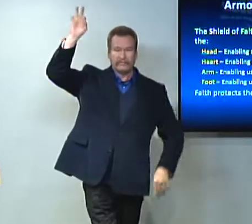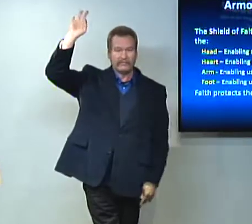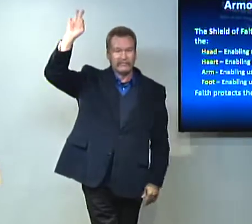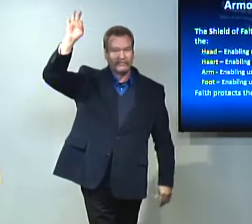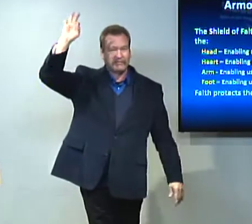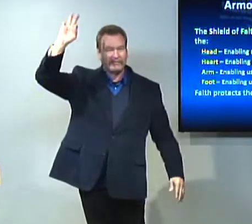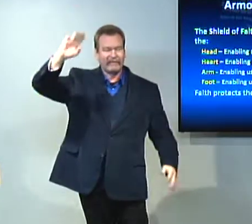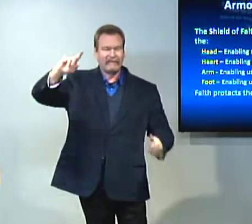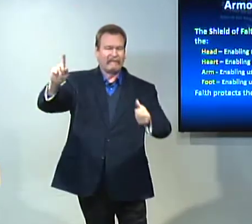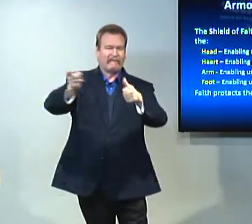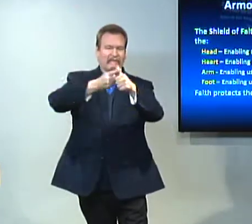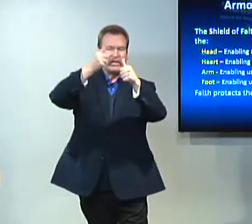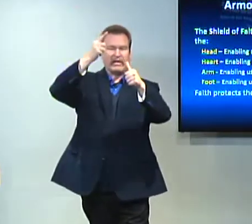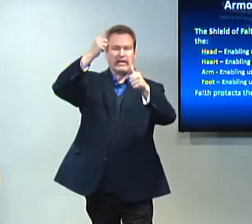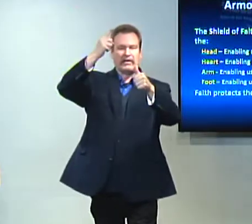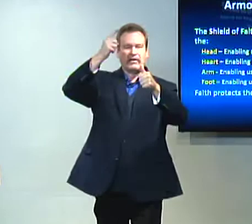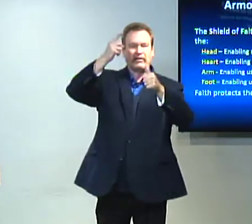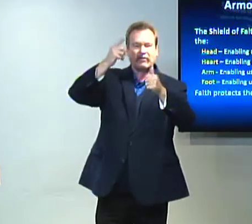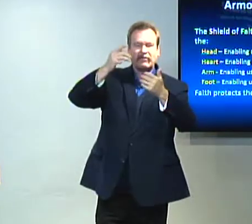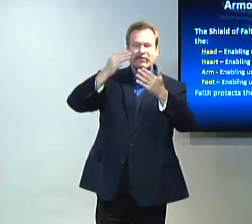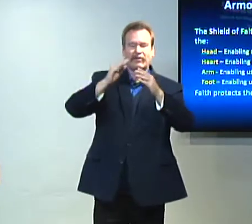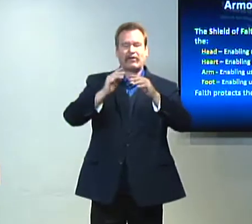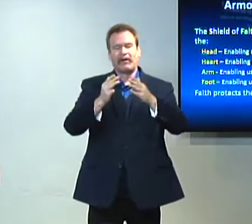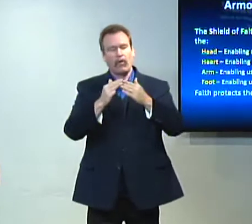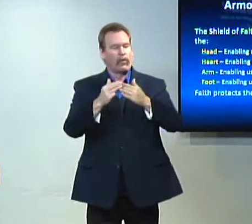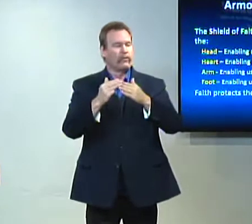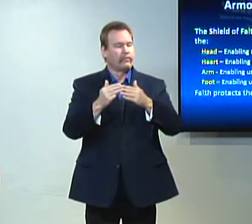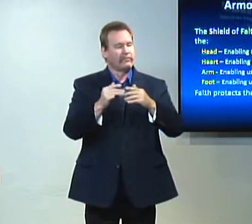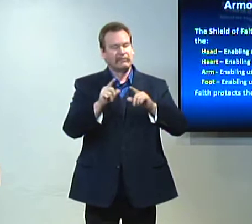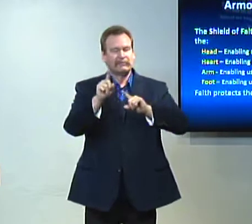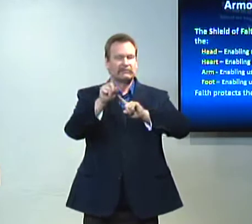began to preach for the first time.